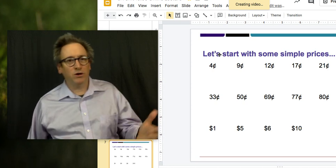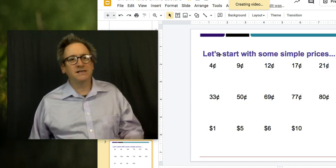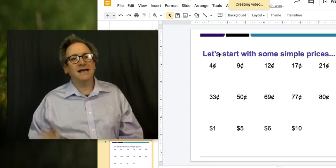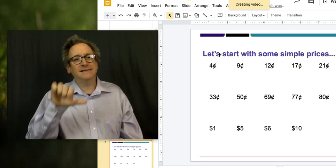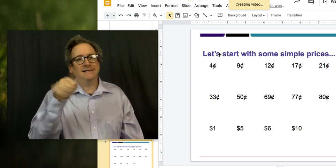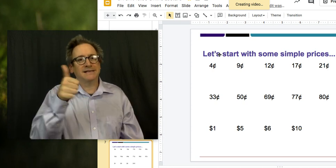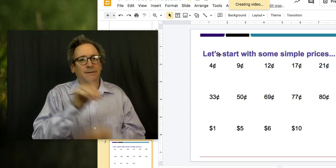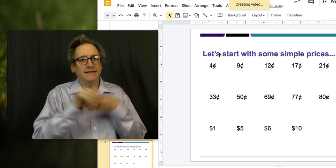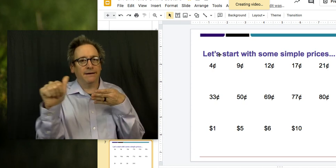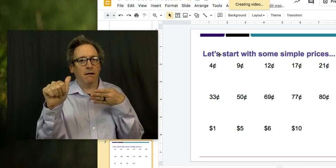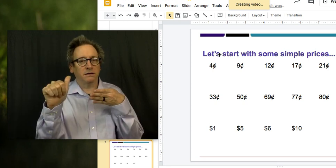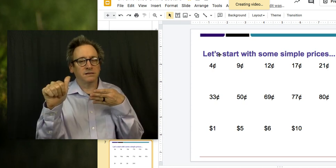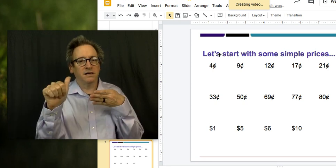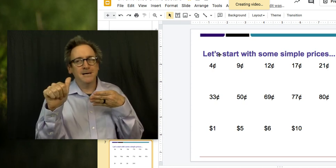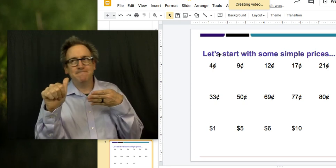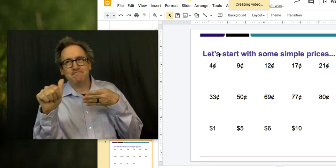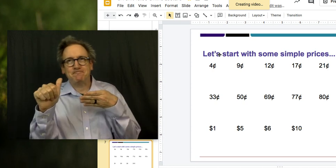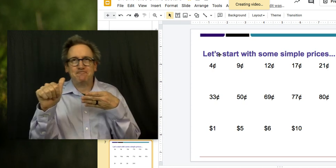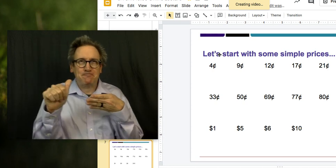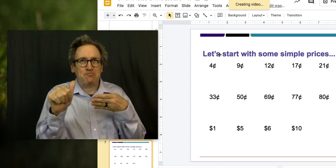The book says it's got to be $10.